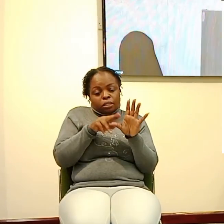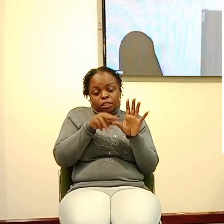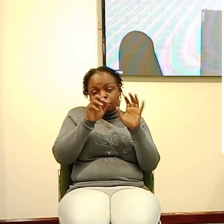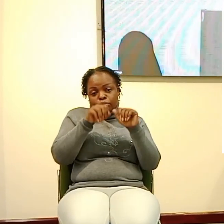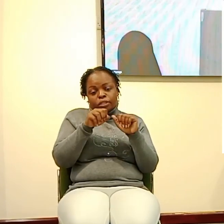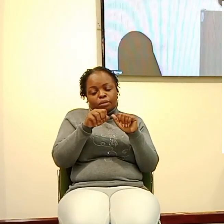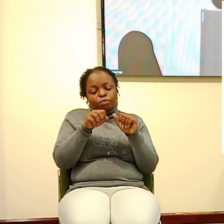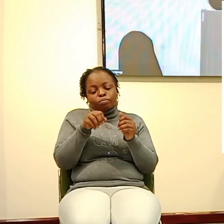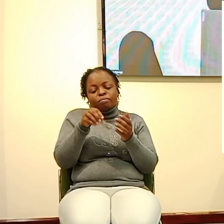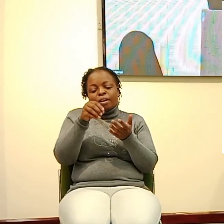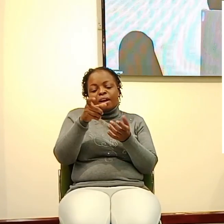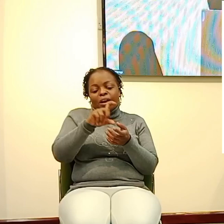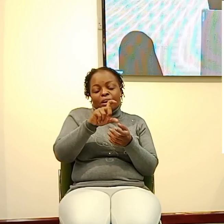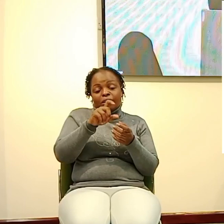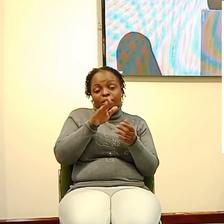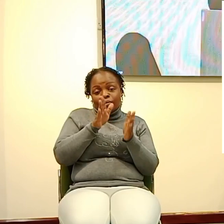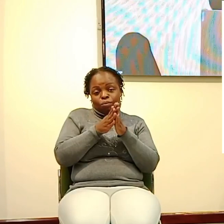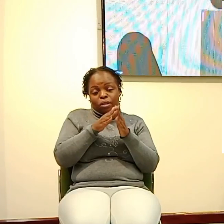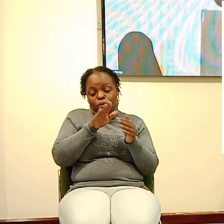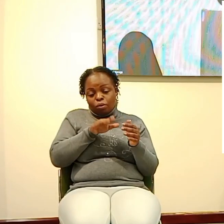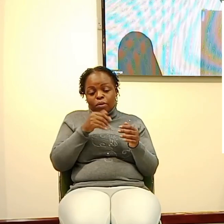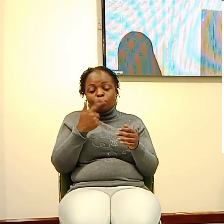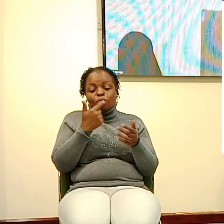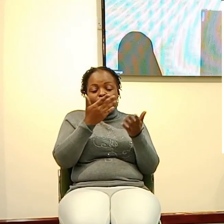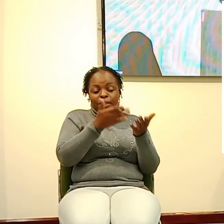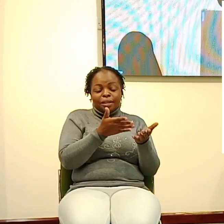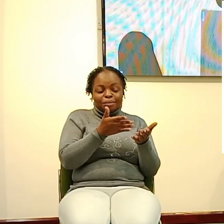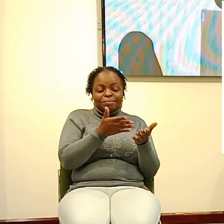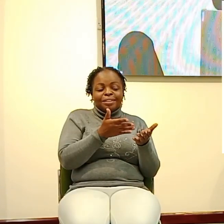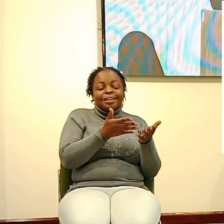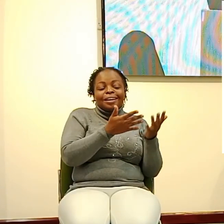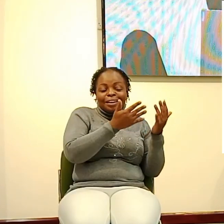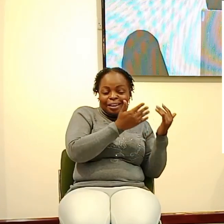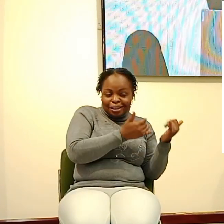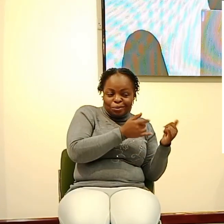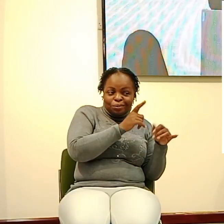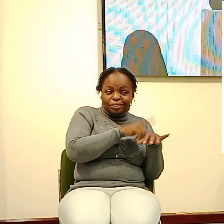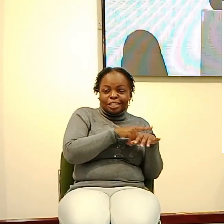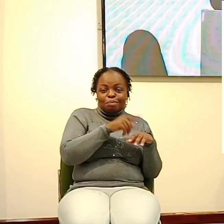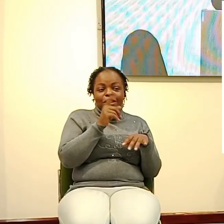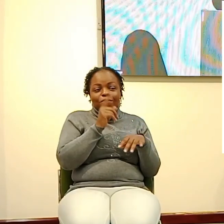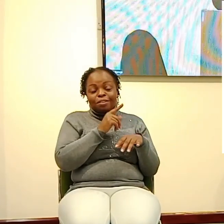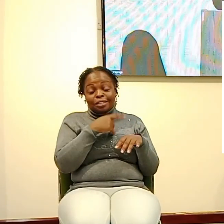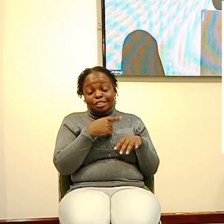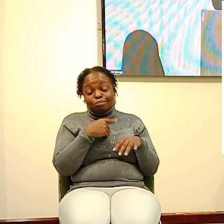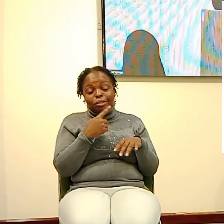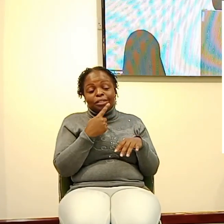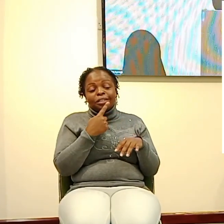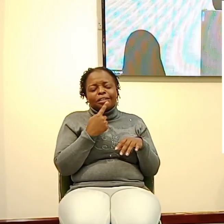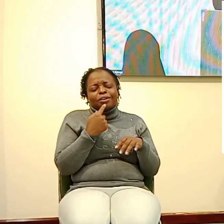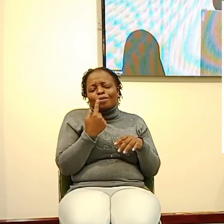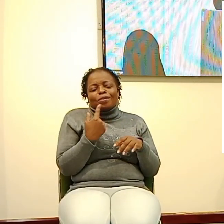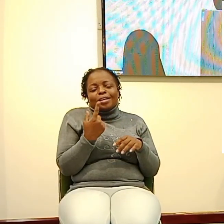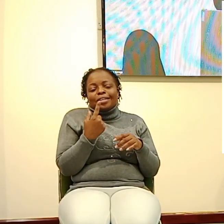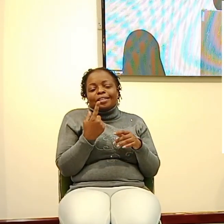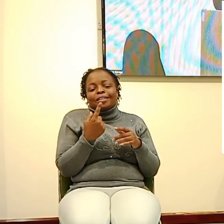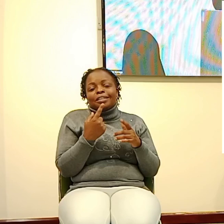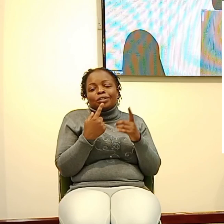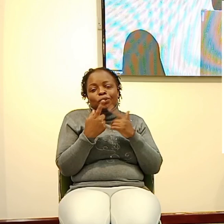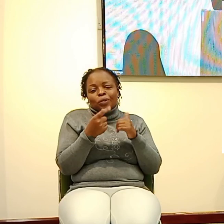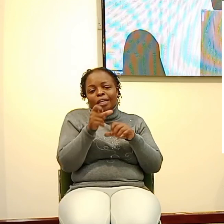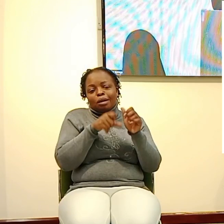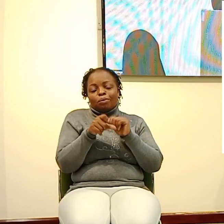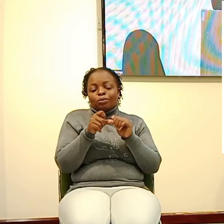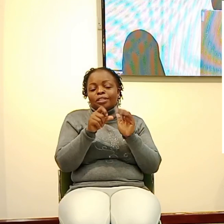we flip with the women who are there? Nikki Malizia. I was supposed to talk about gender